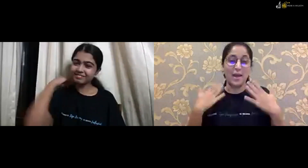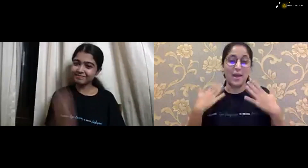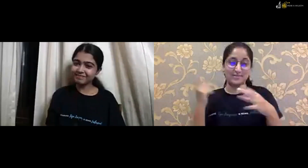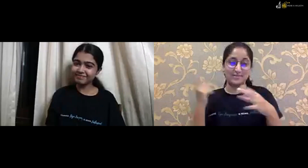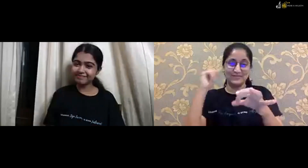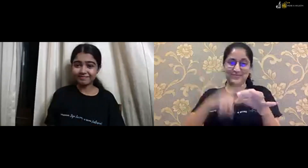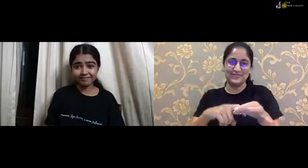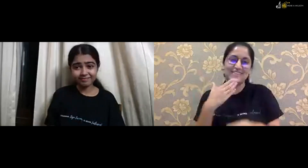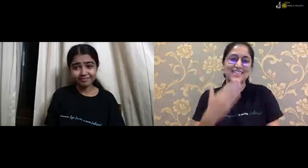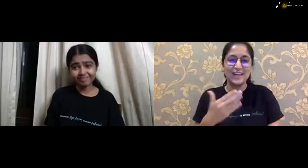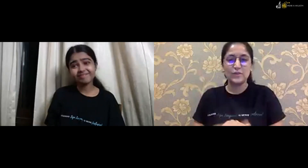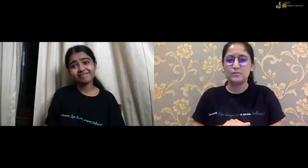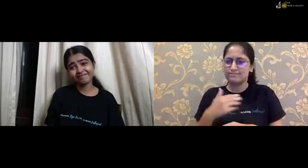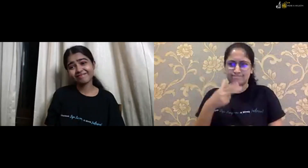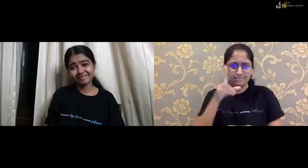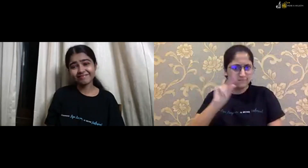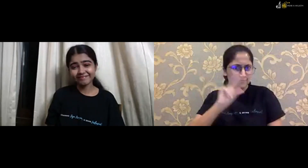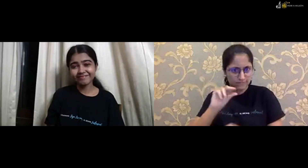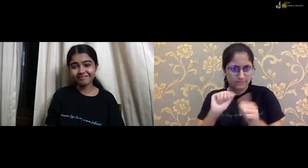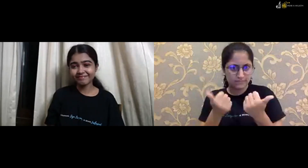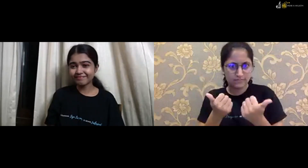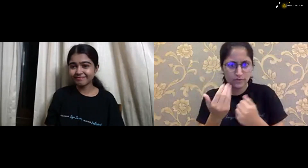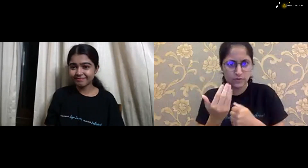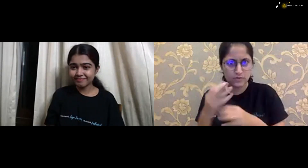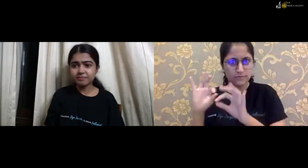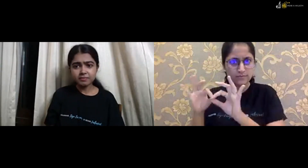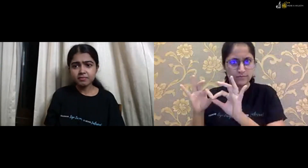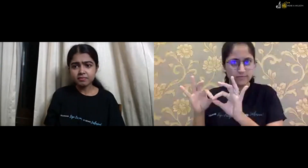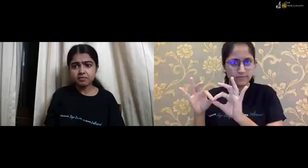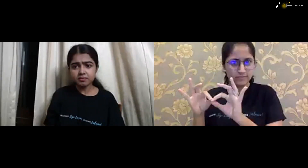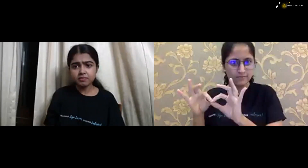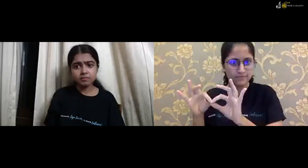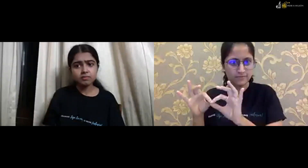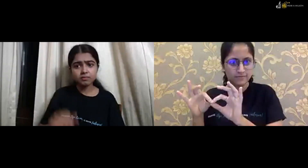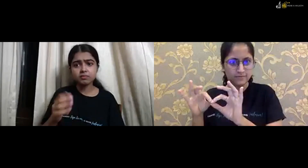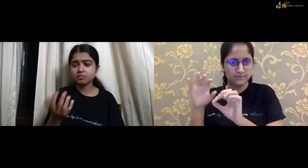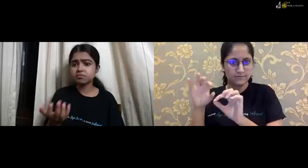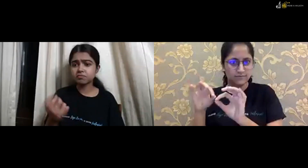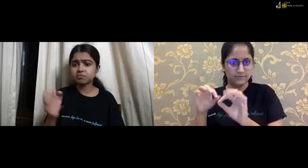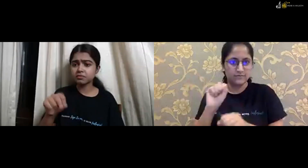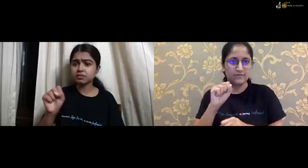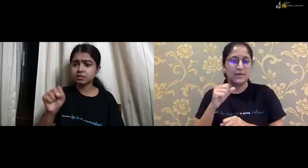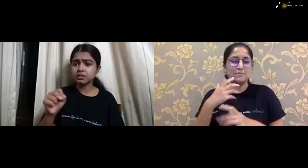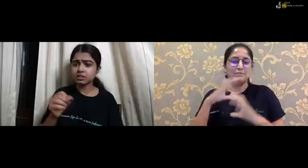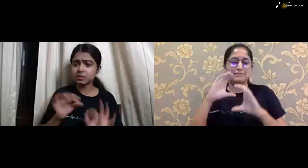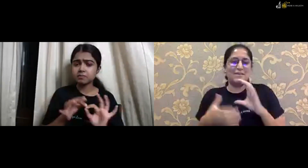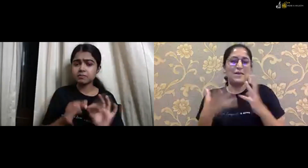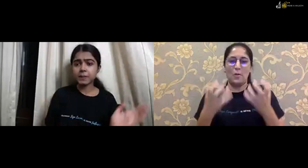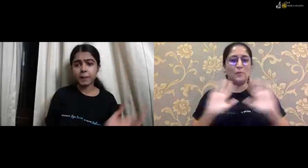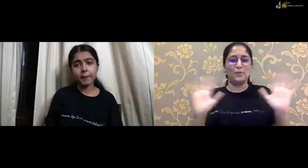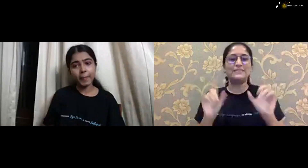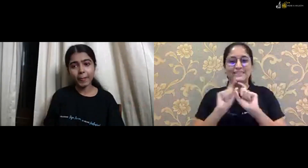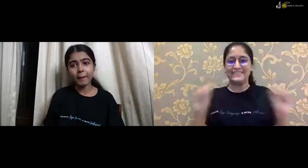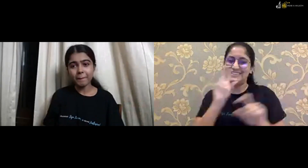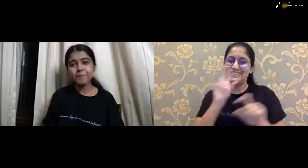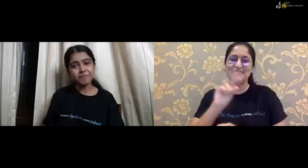been. I'm so happy to join here. Thank you so much. Can I voice, please? And somebody can sign? Sure,